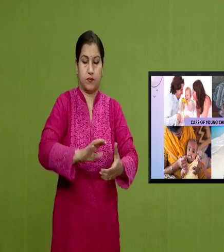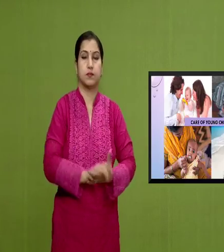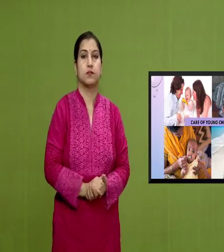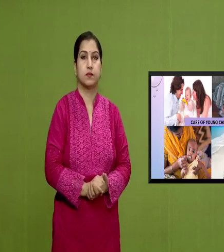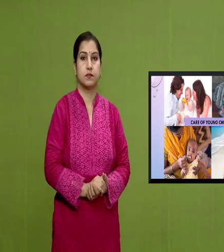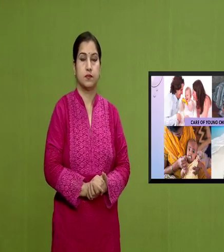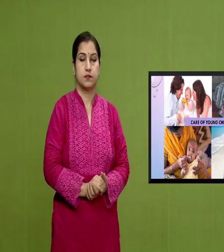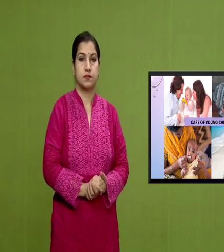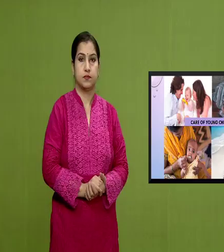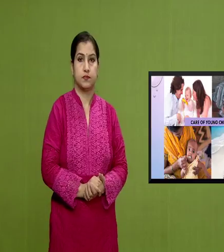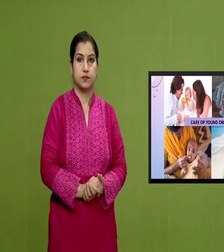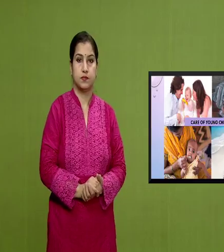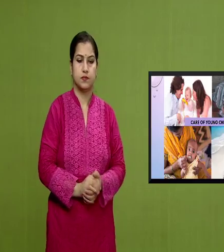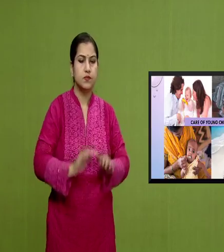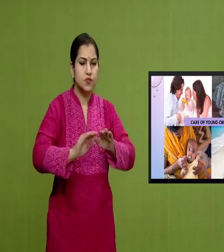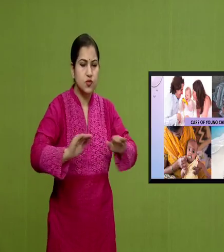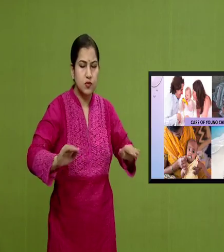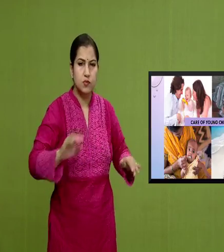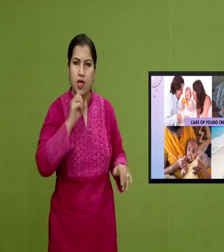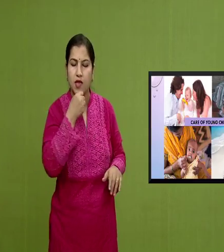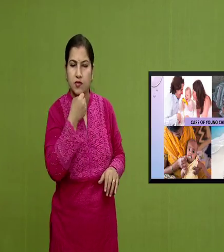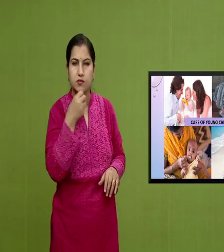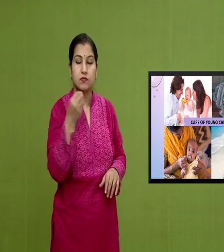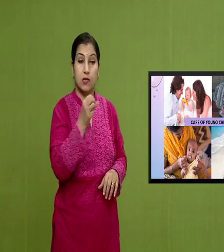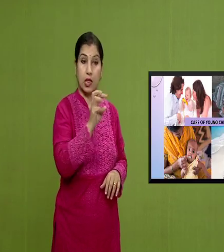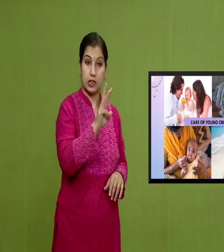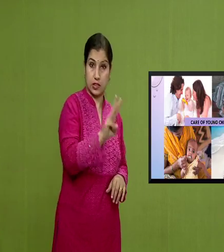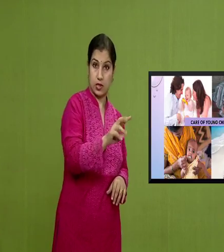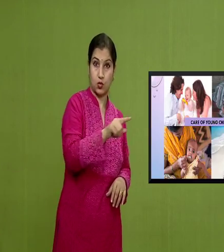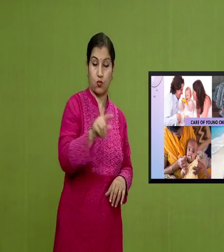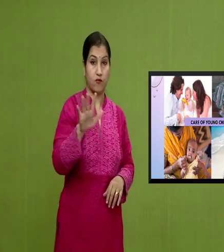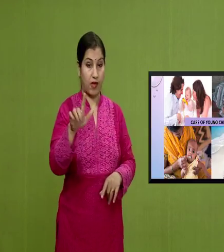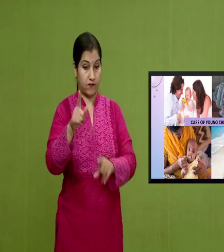Children in the age group of 3 to 5 years